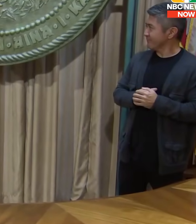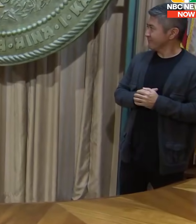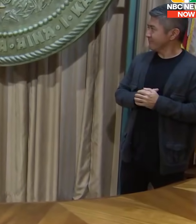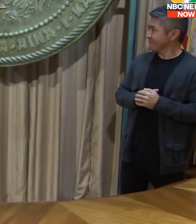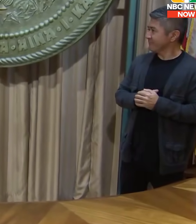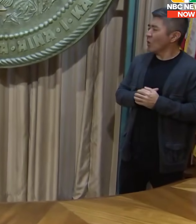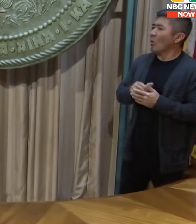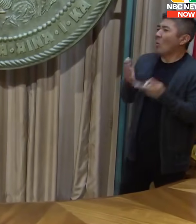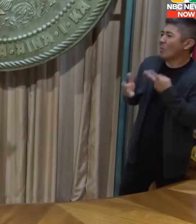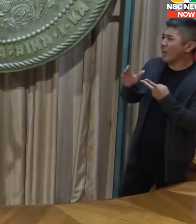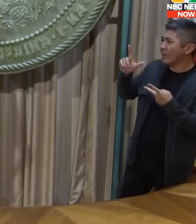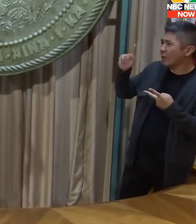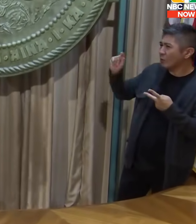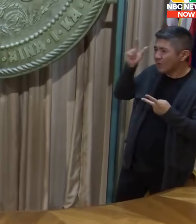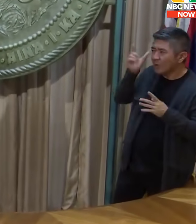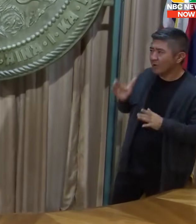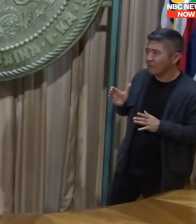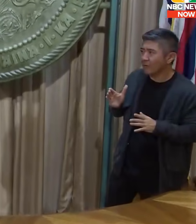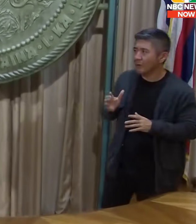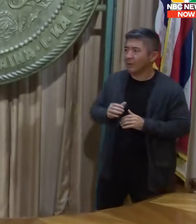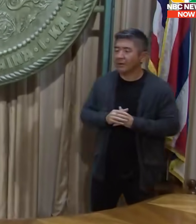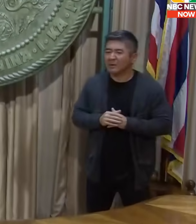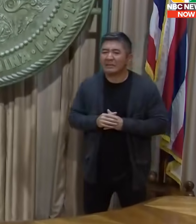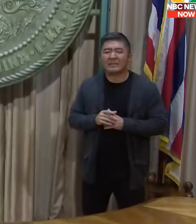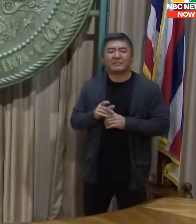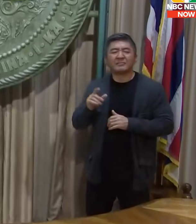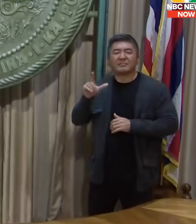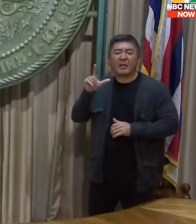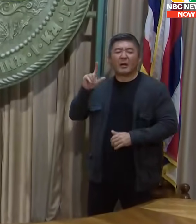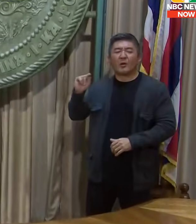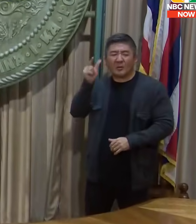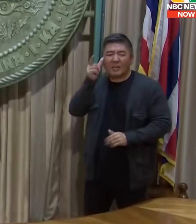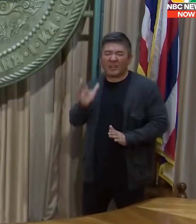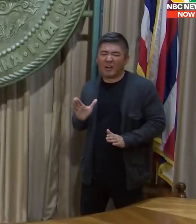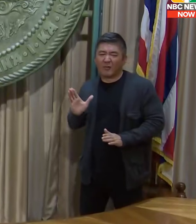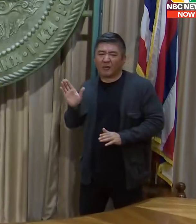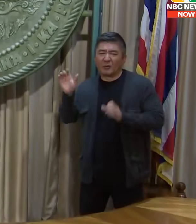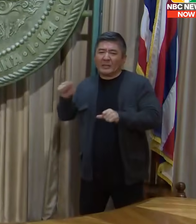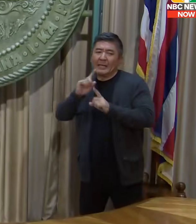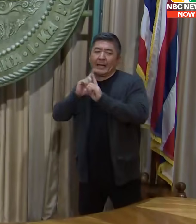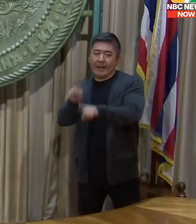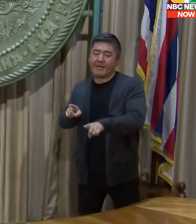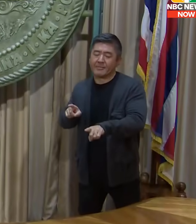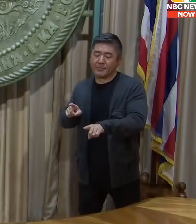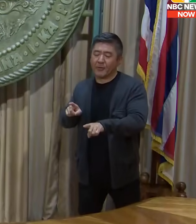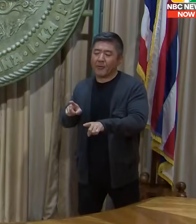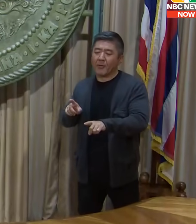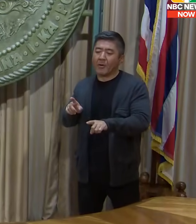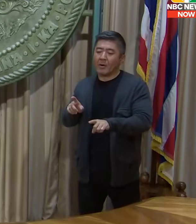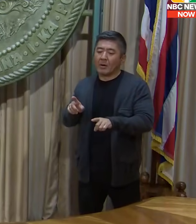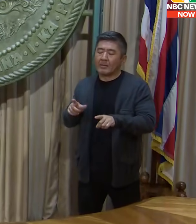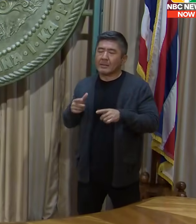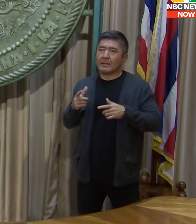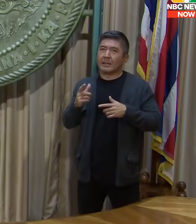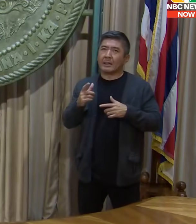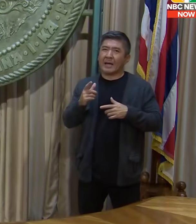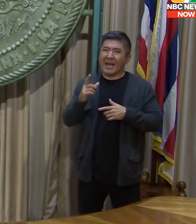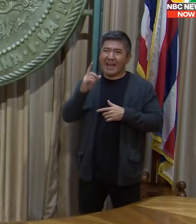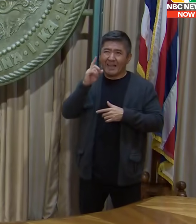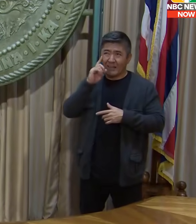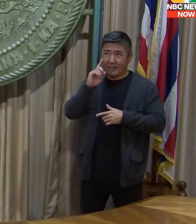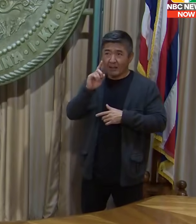Lieutenant Governor, maybe you- Now let me ask the LG to talk a little about that. It's likely that only the individuals